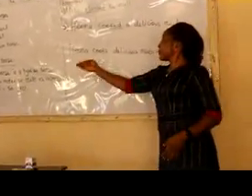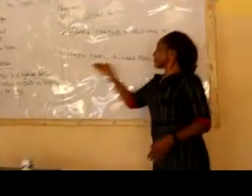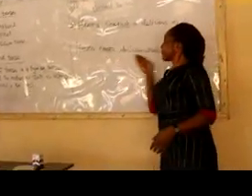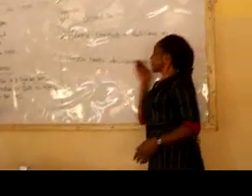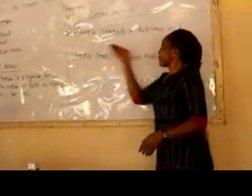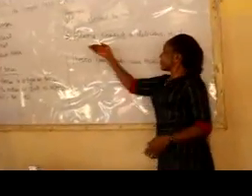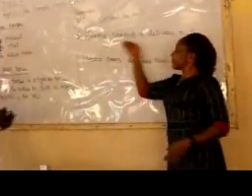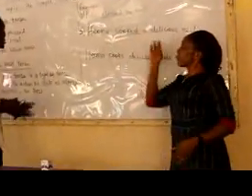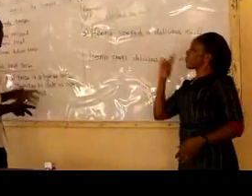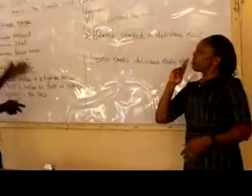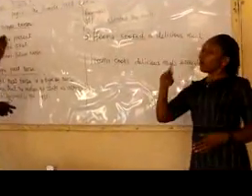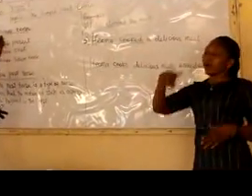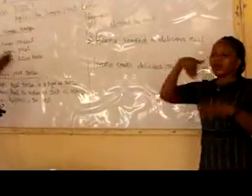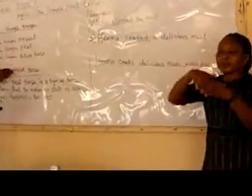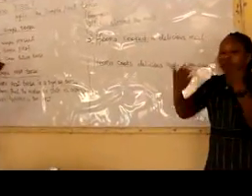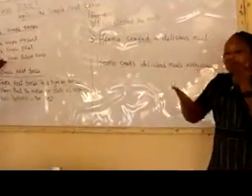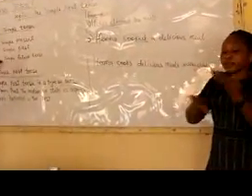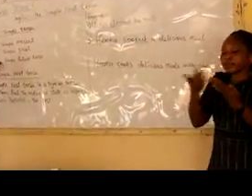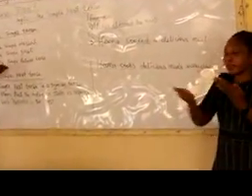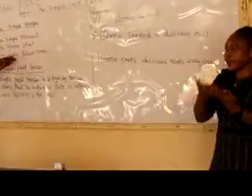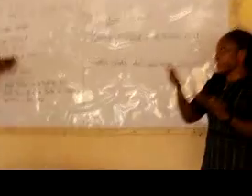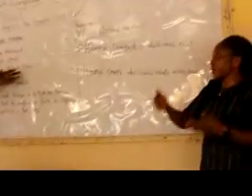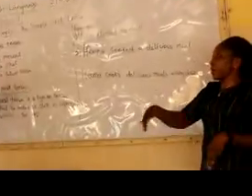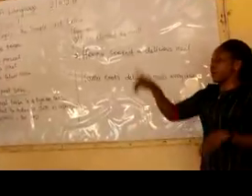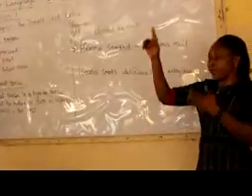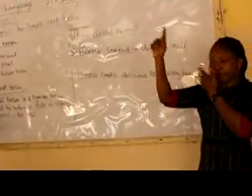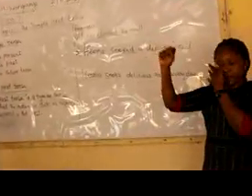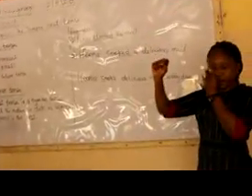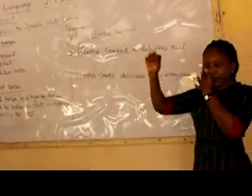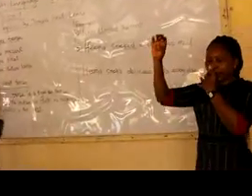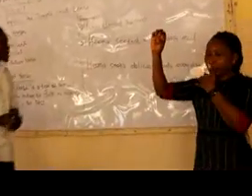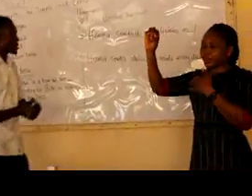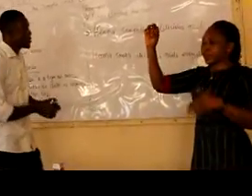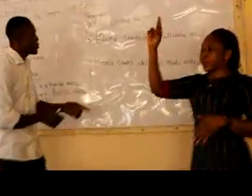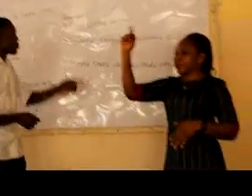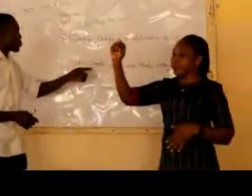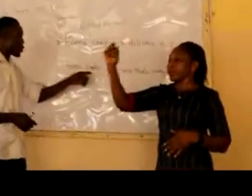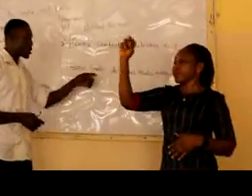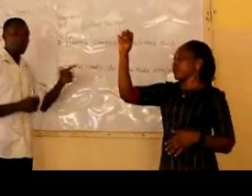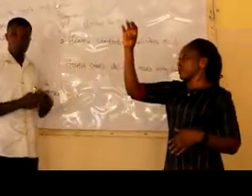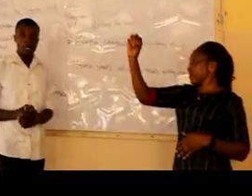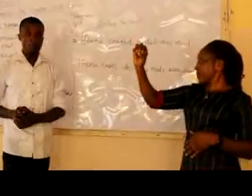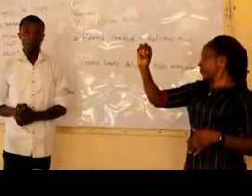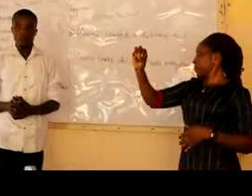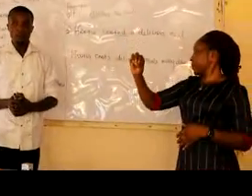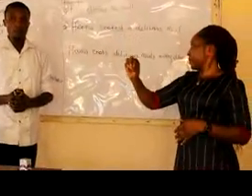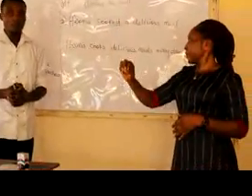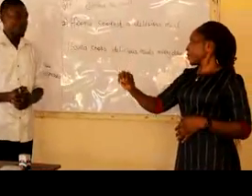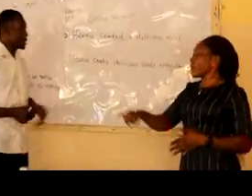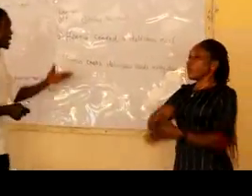simple tenses. Simple tenses, apart from the simple future tense, has one